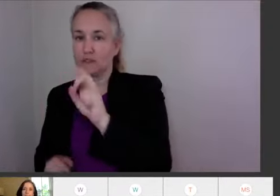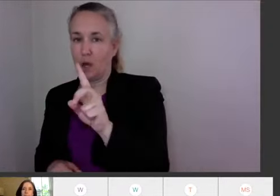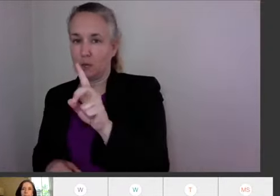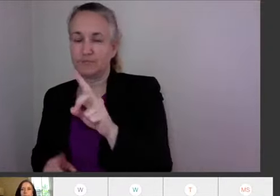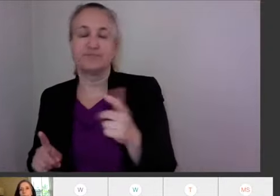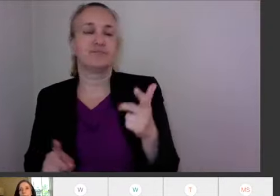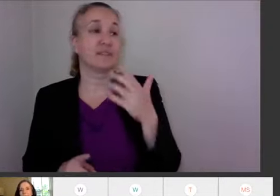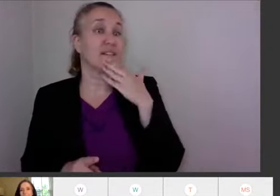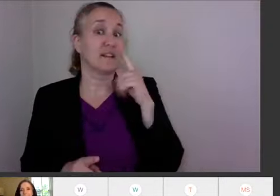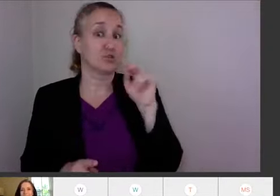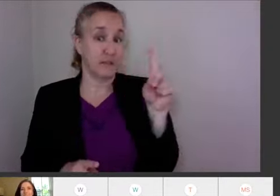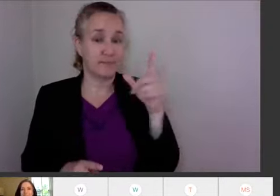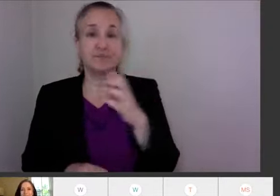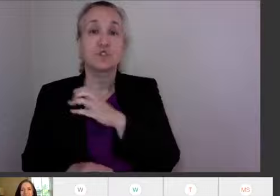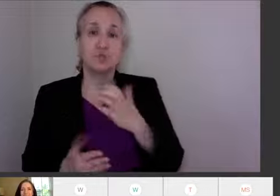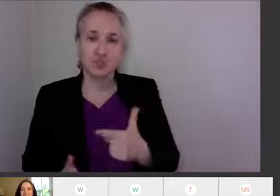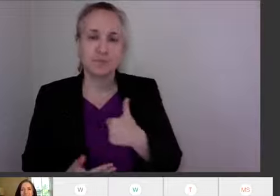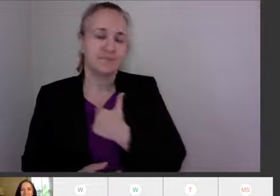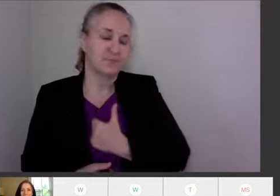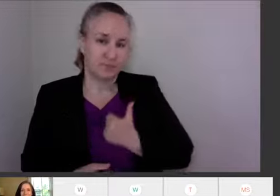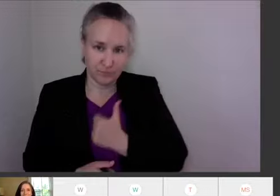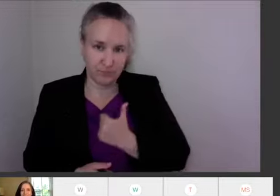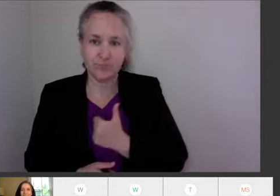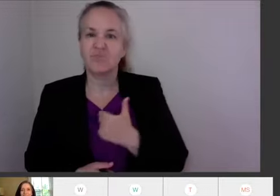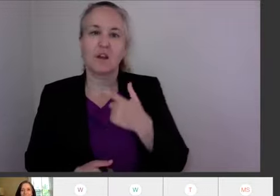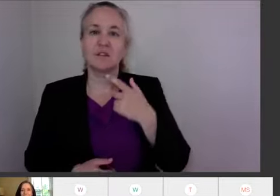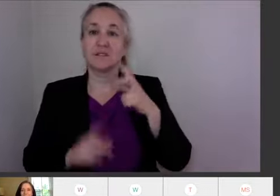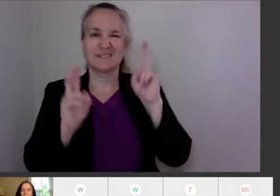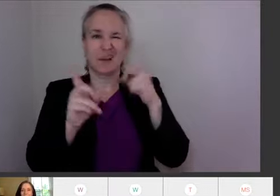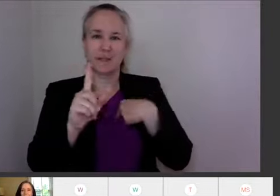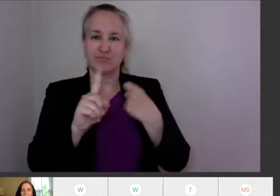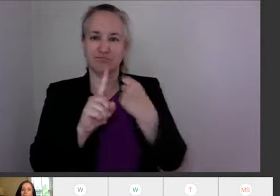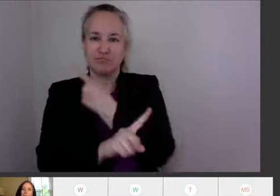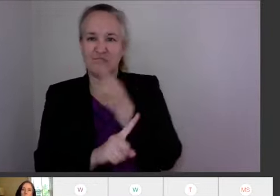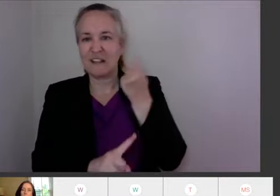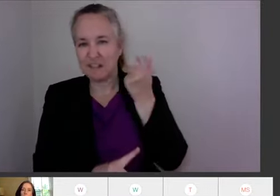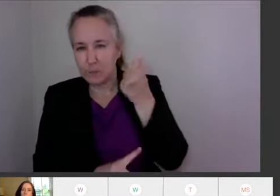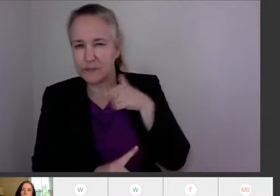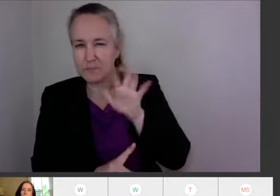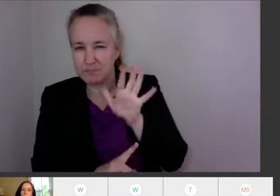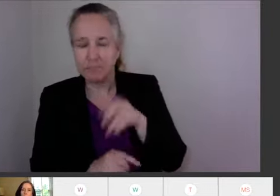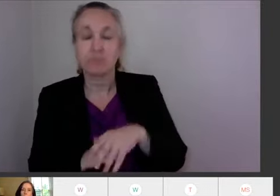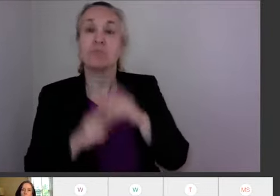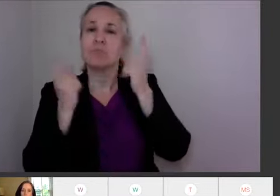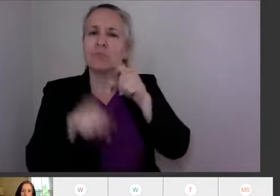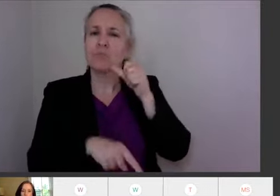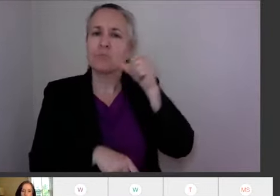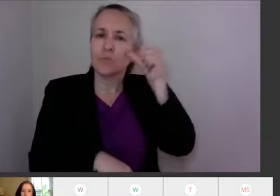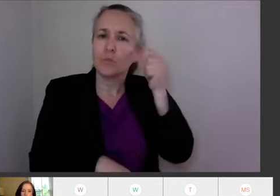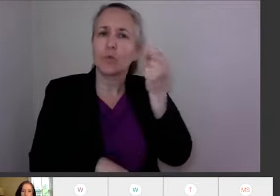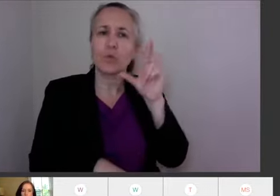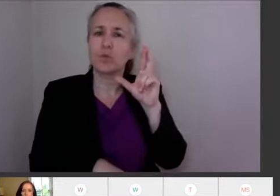Thank you, Todd. Commissioner, I apologize. I'm a little off topic today, but